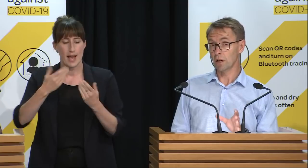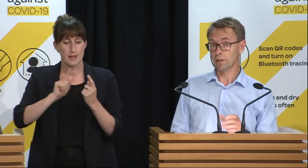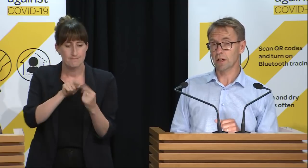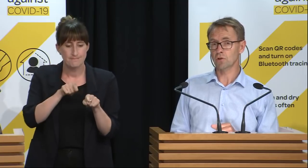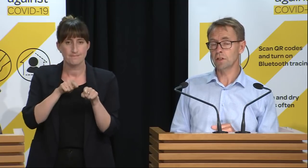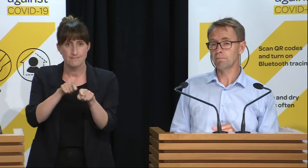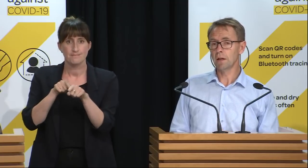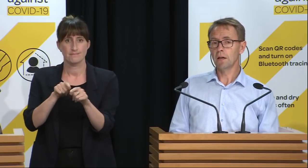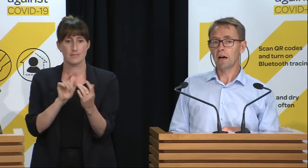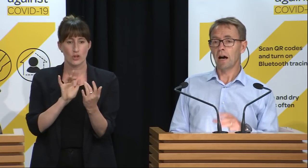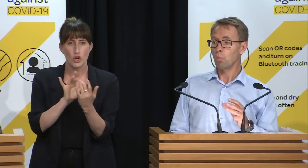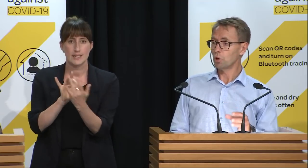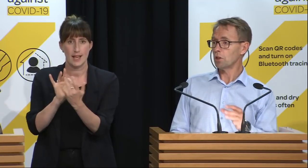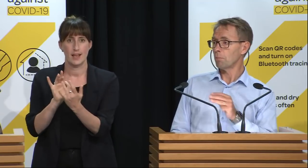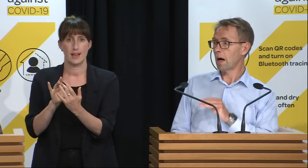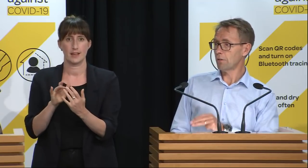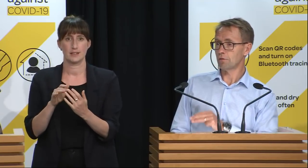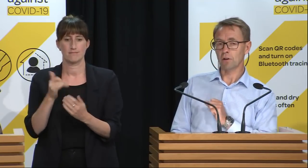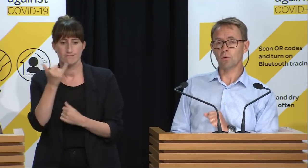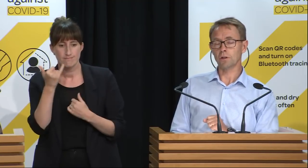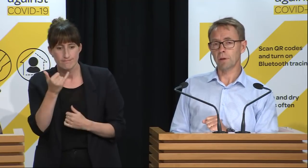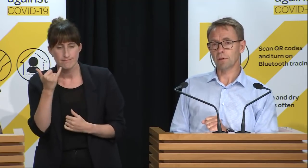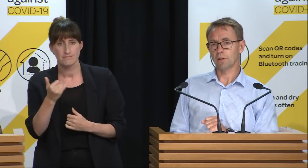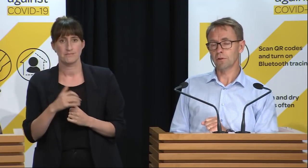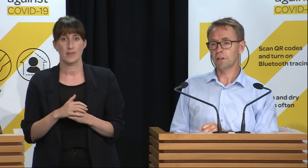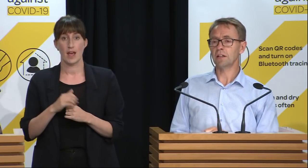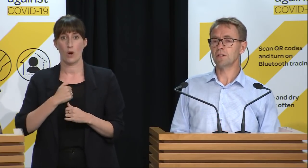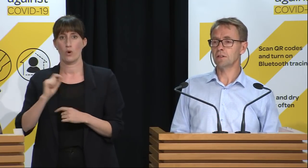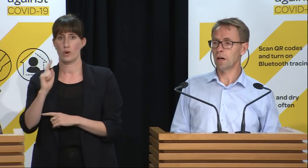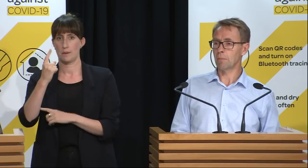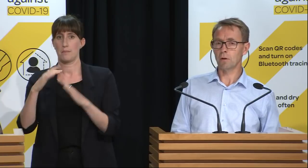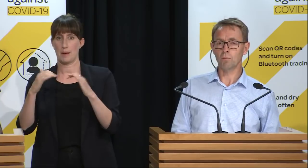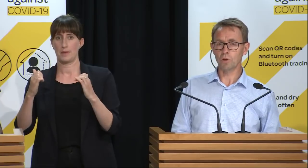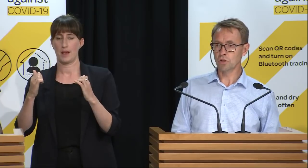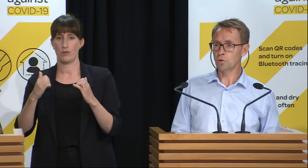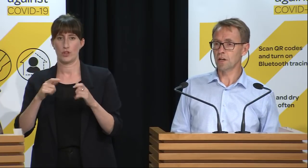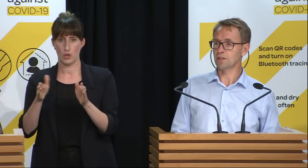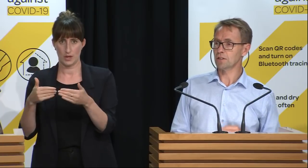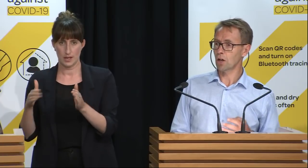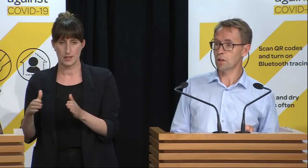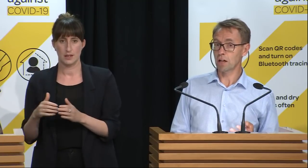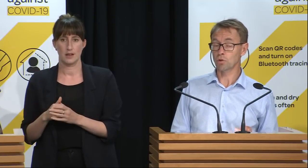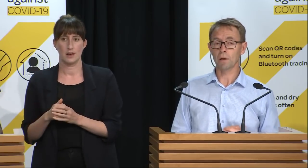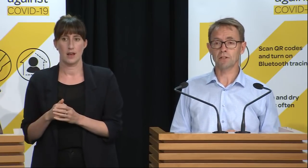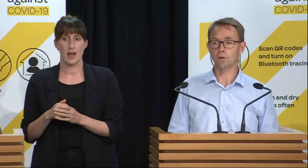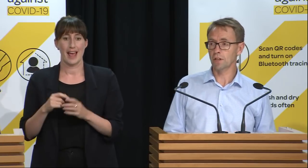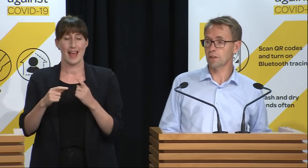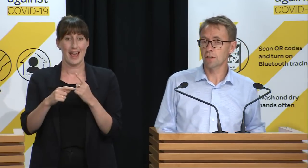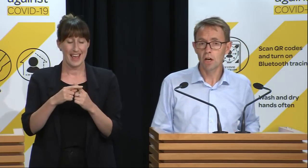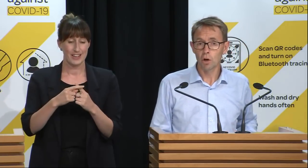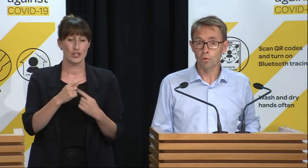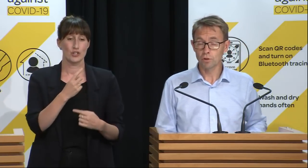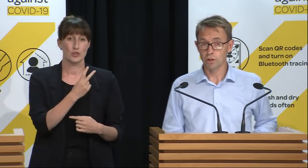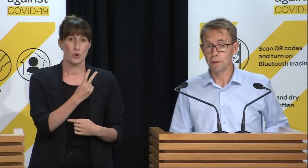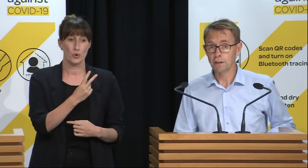units around the country, working on behalf of our Auckland Public Health Unit, and more than 2,000 casual plus